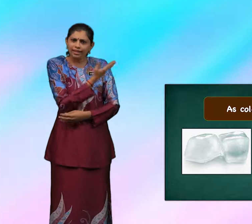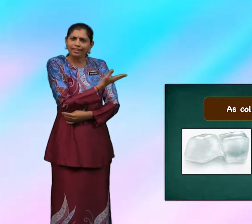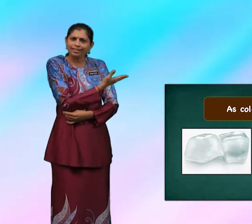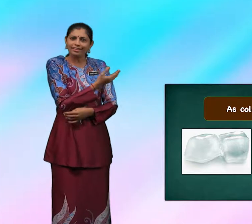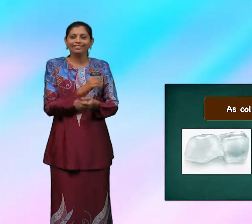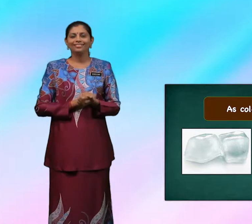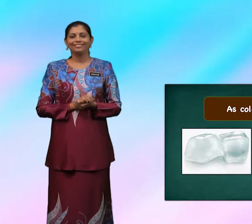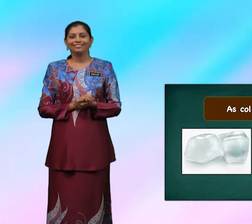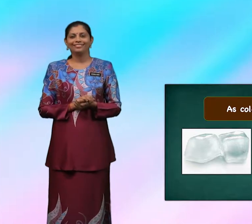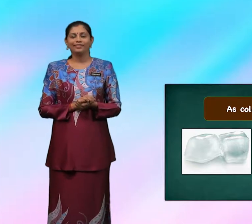here?